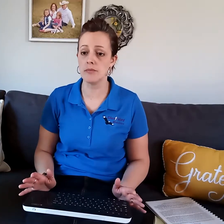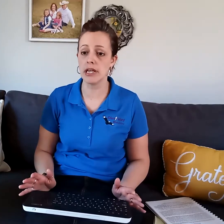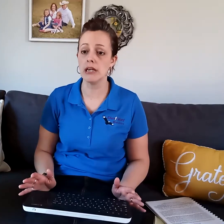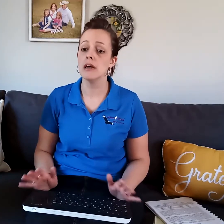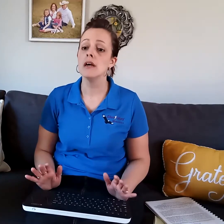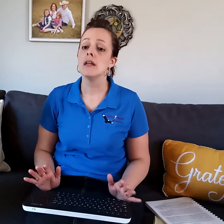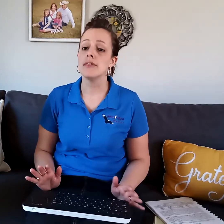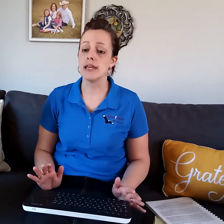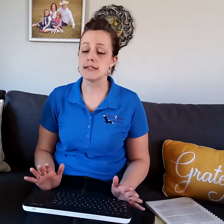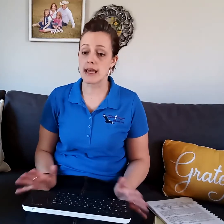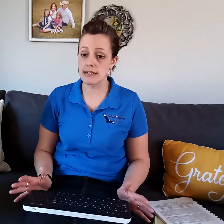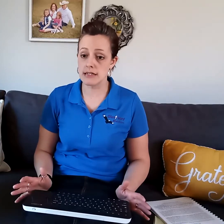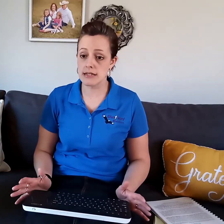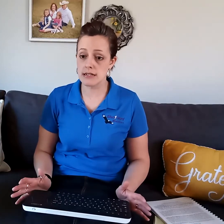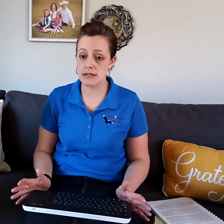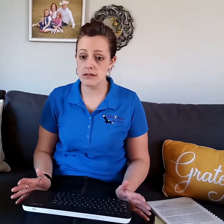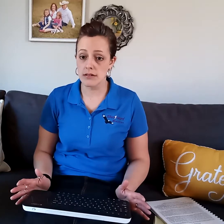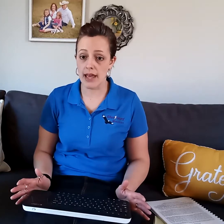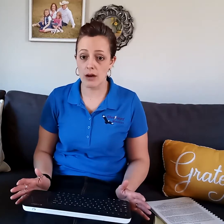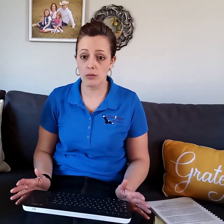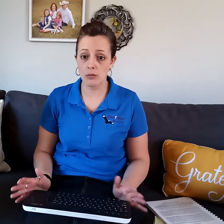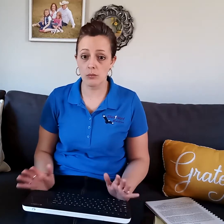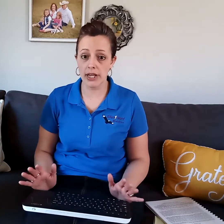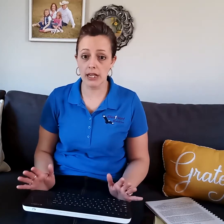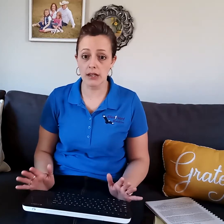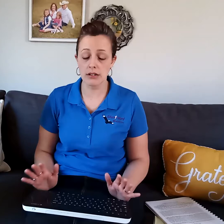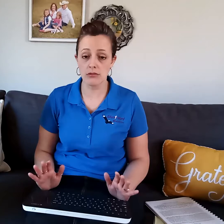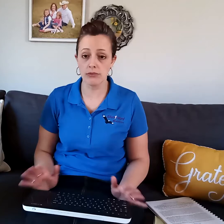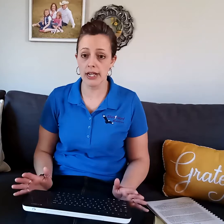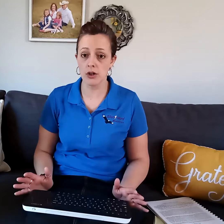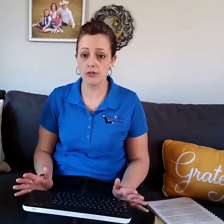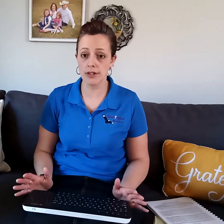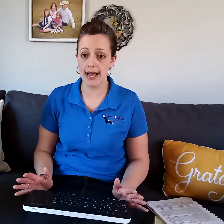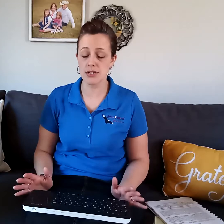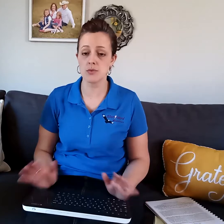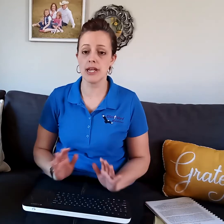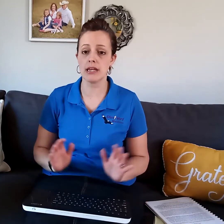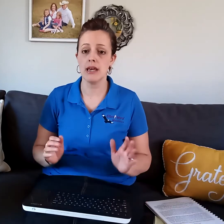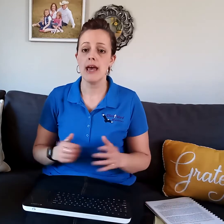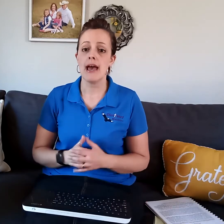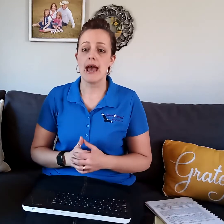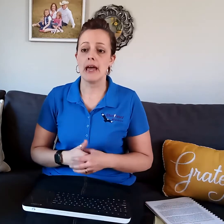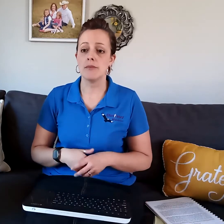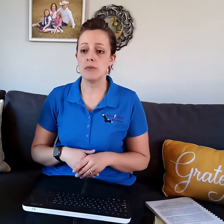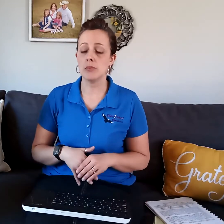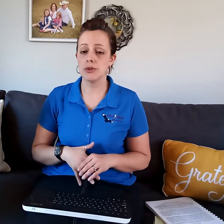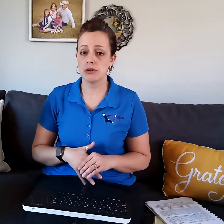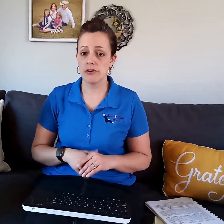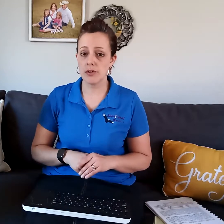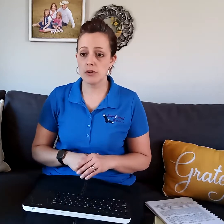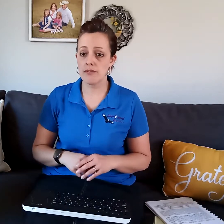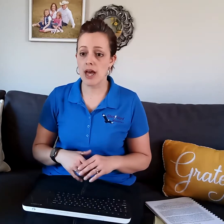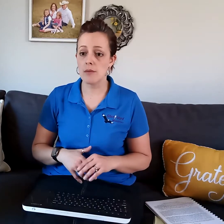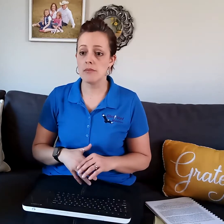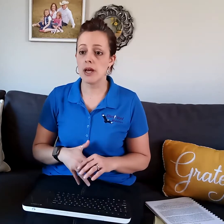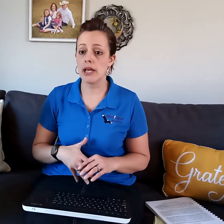me the sentences that we ran over last week, and maybe we'll do a review of them,